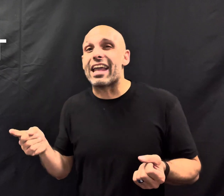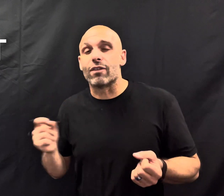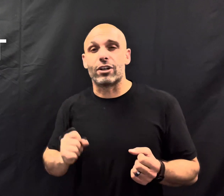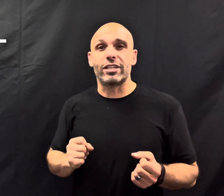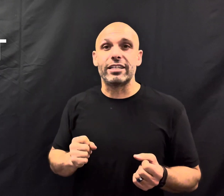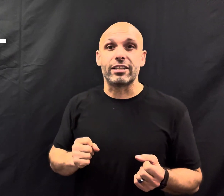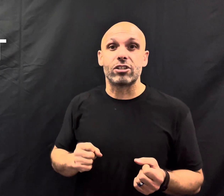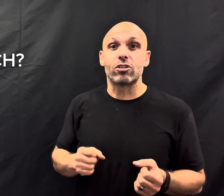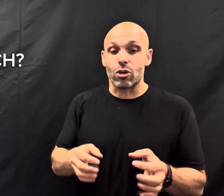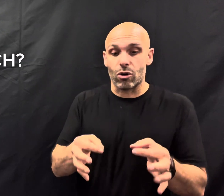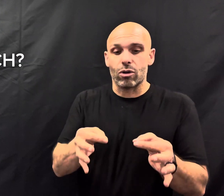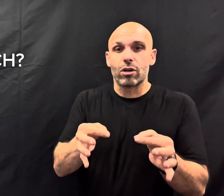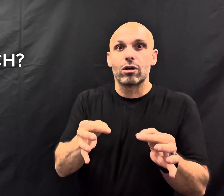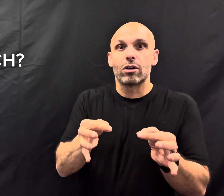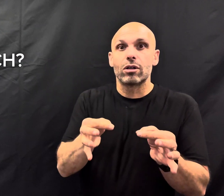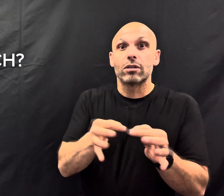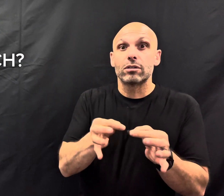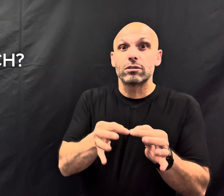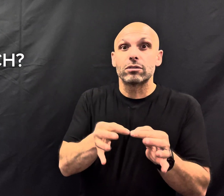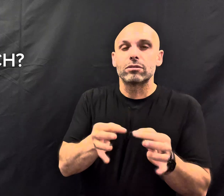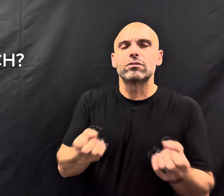of our sentence. So